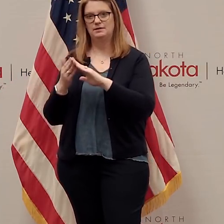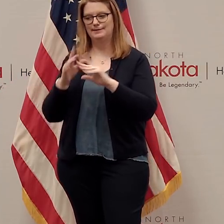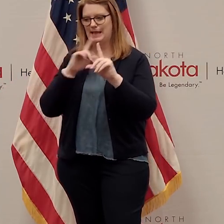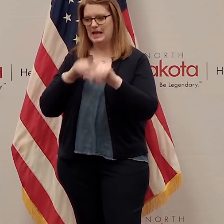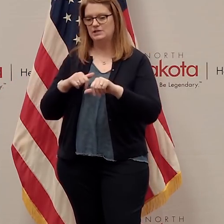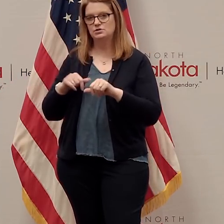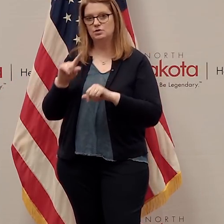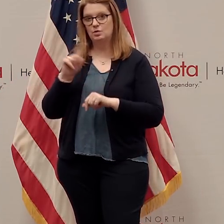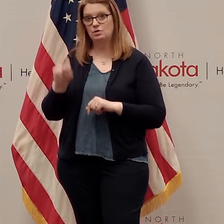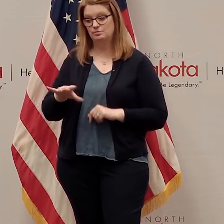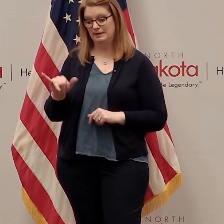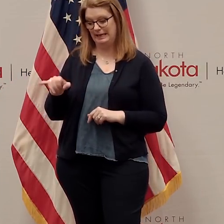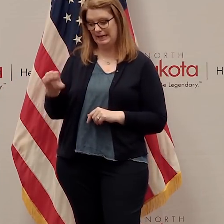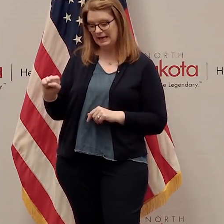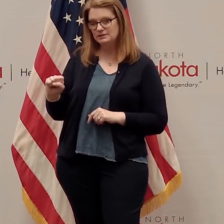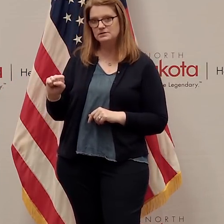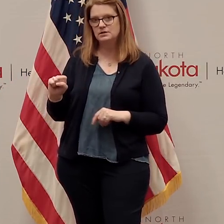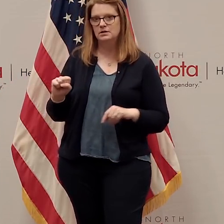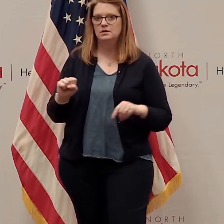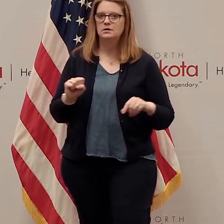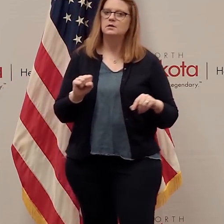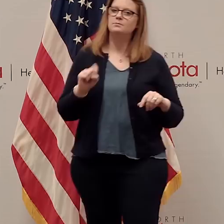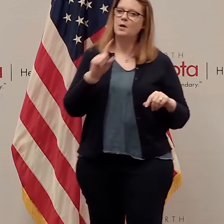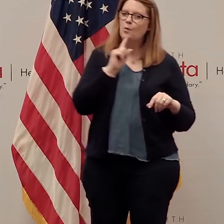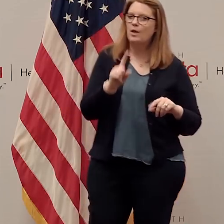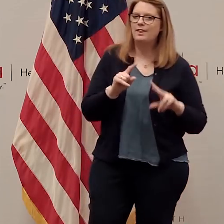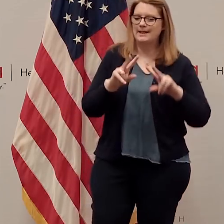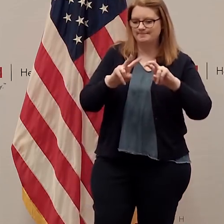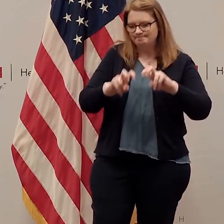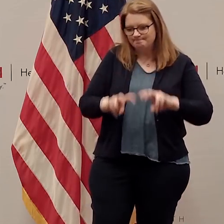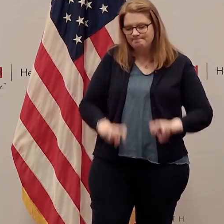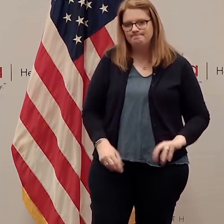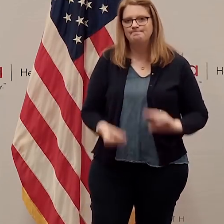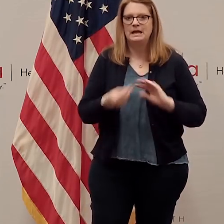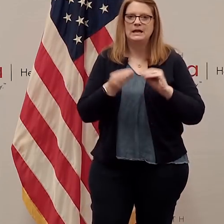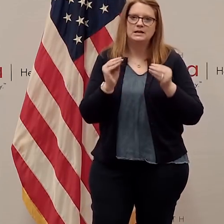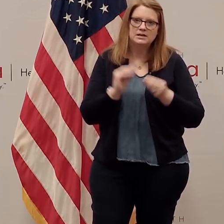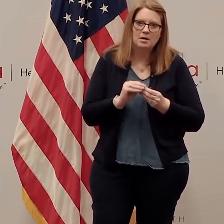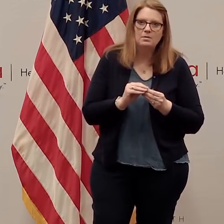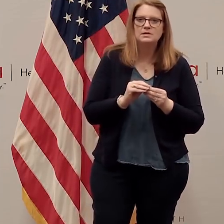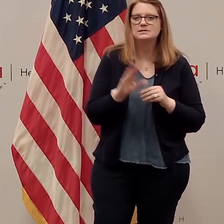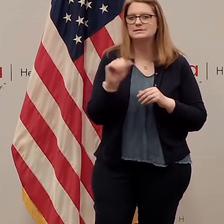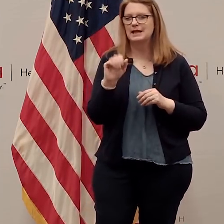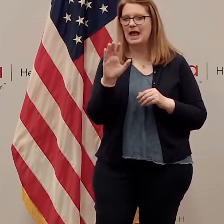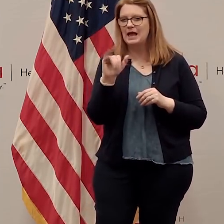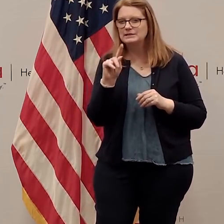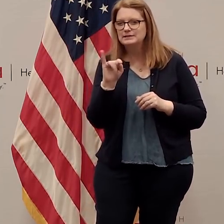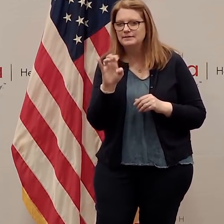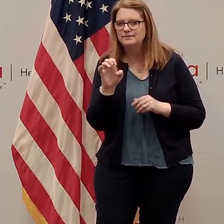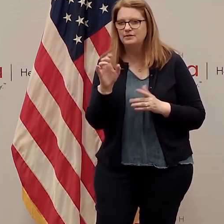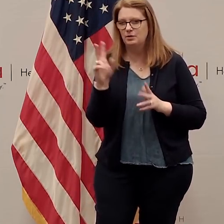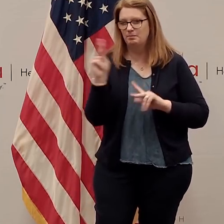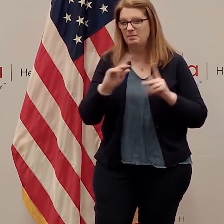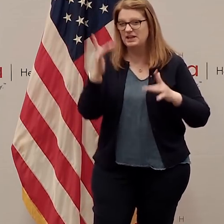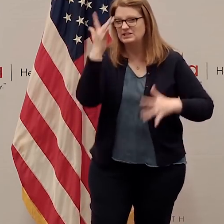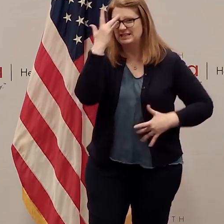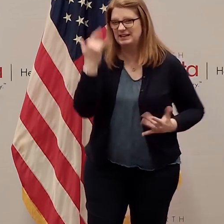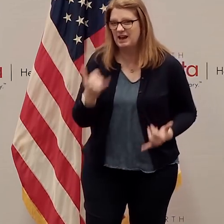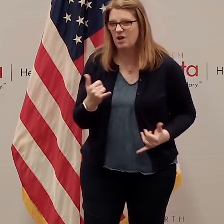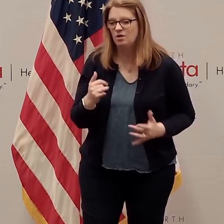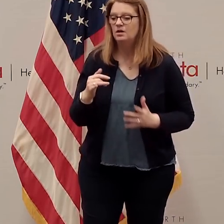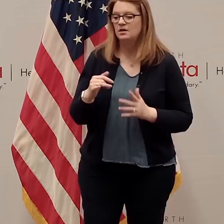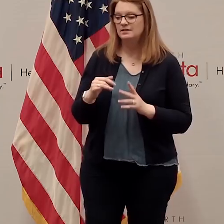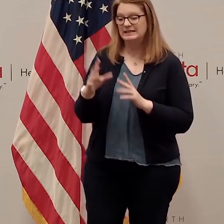question would be yes. But in taking a look at the numbers and knowing where the active cases actually are, if the active cases are they're active but they're